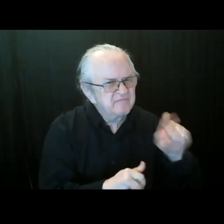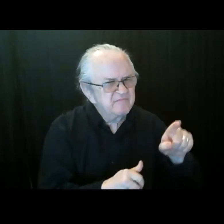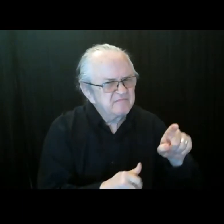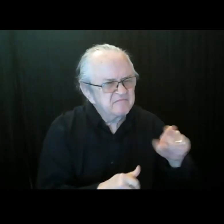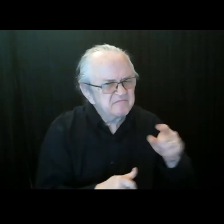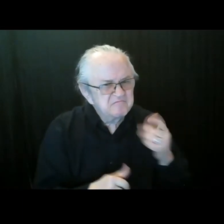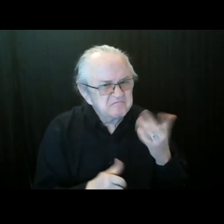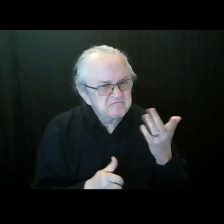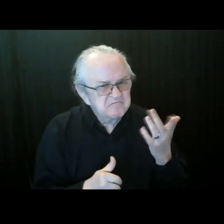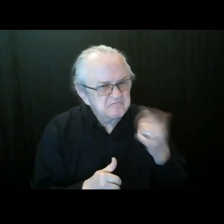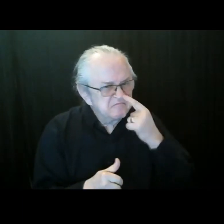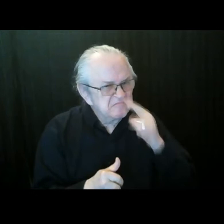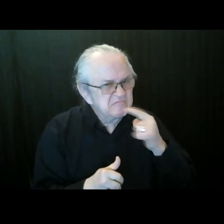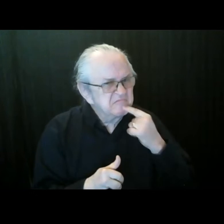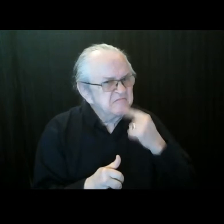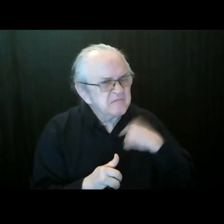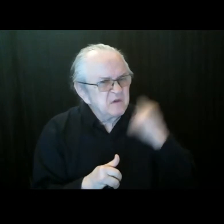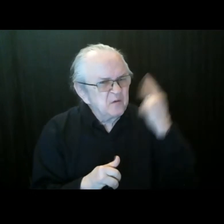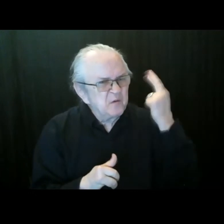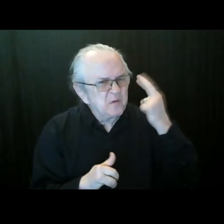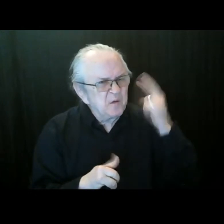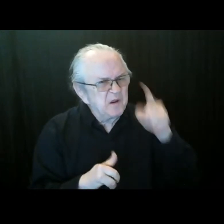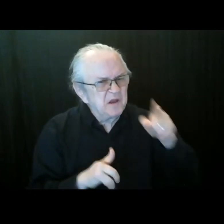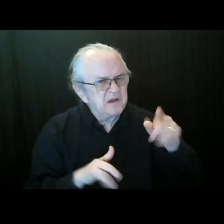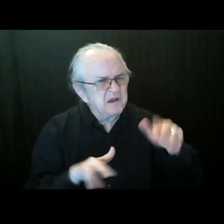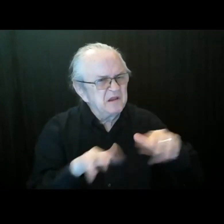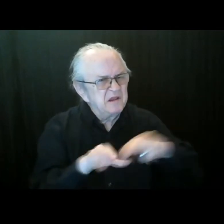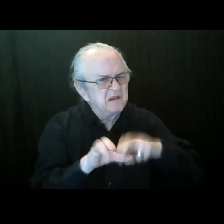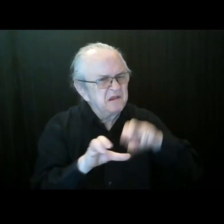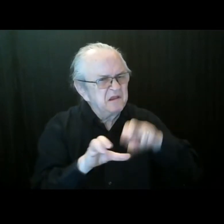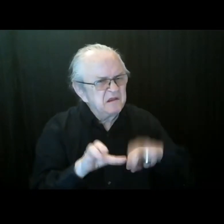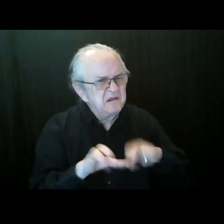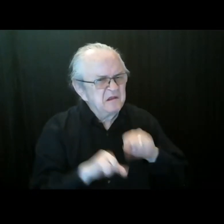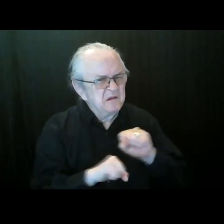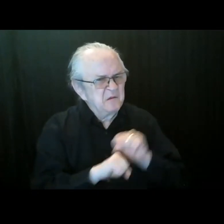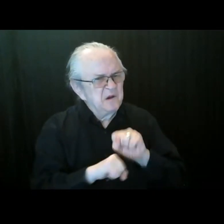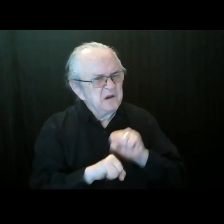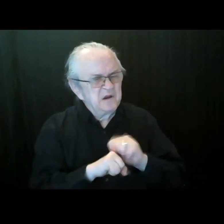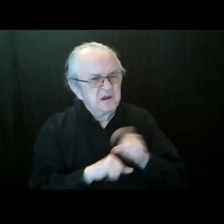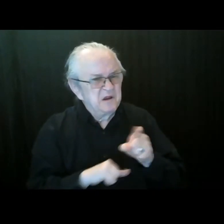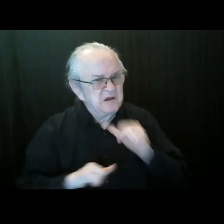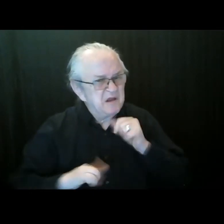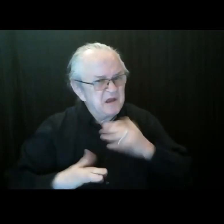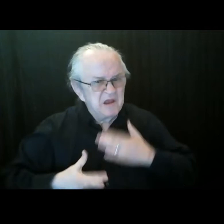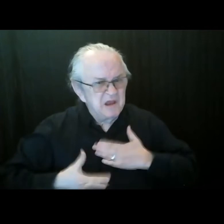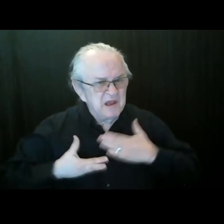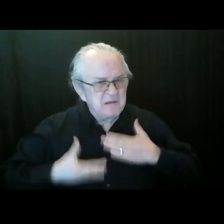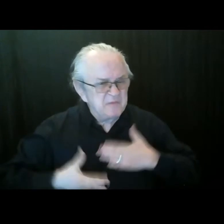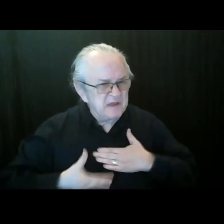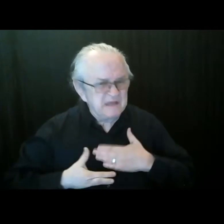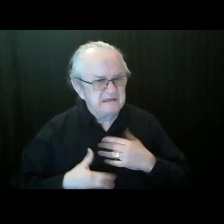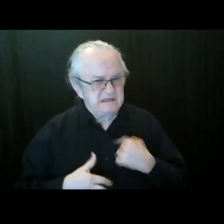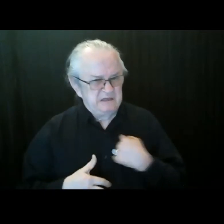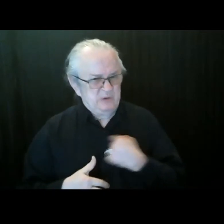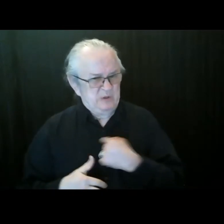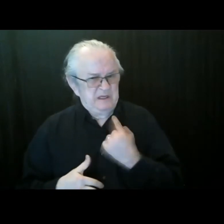reason that she was leaving. Was she unhappy with them? Had she fault to find with them?